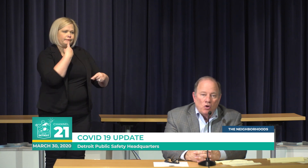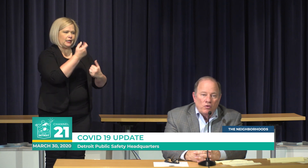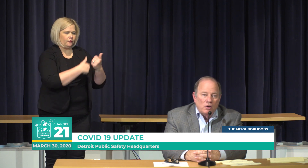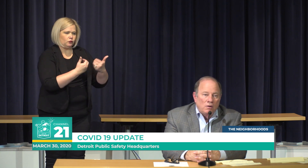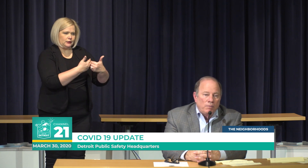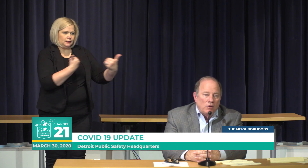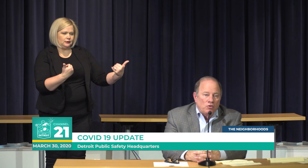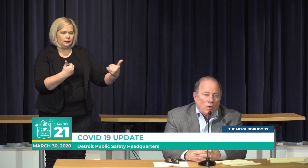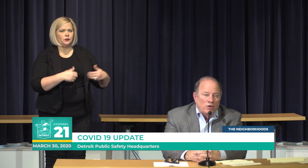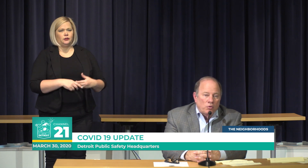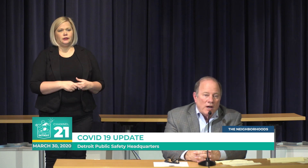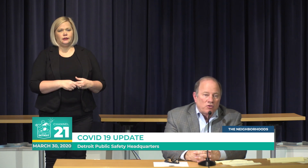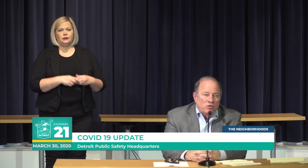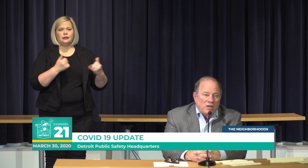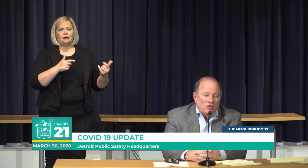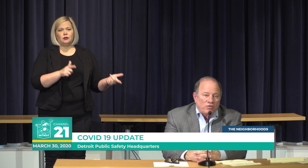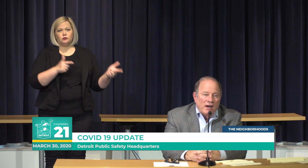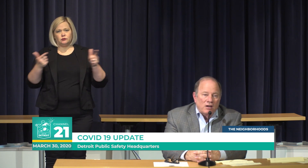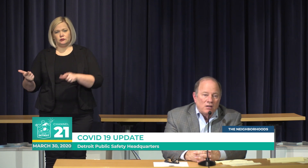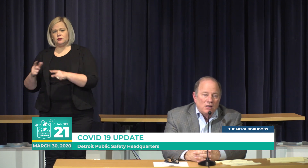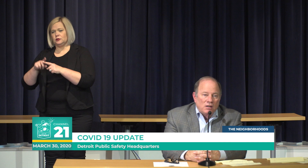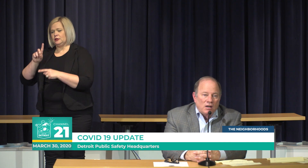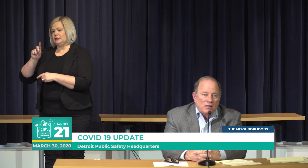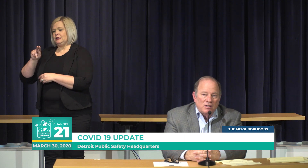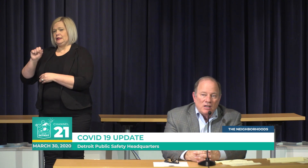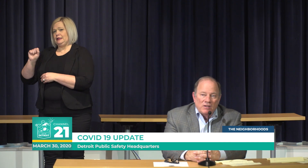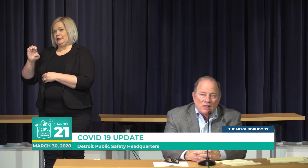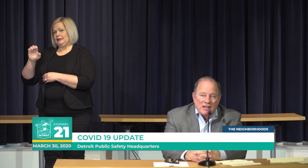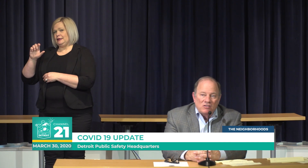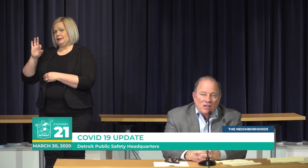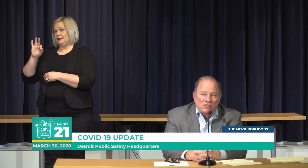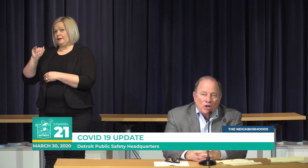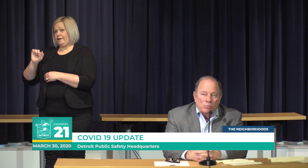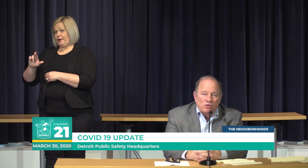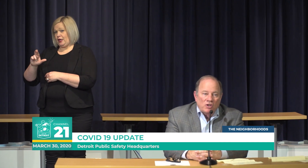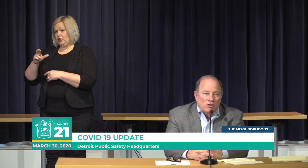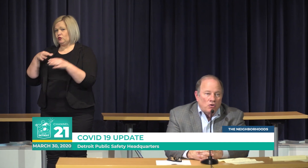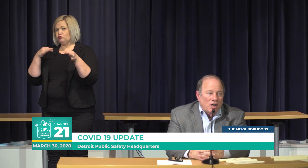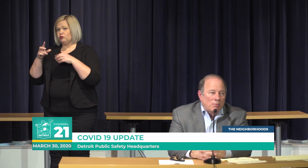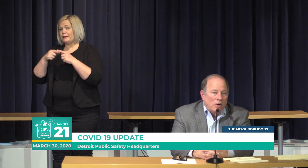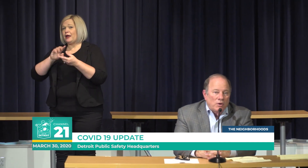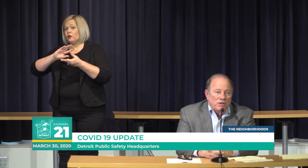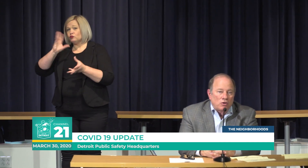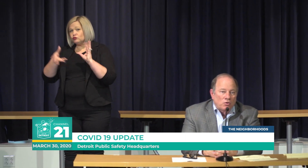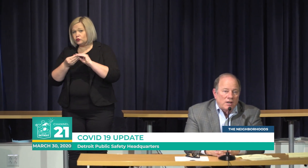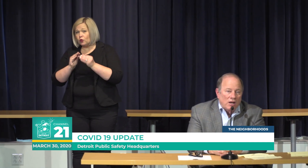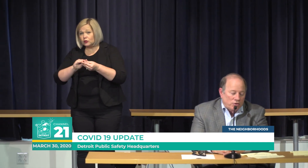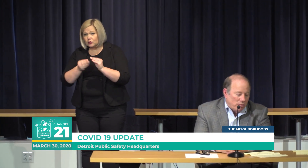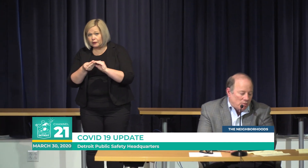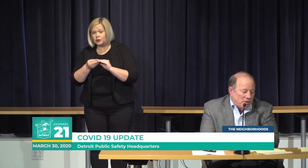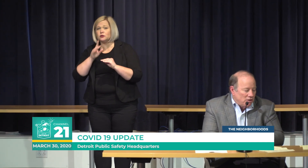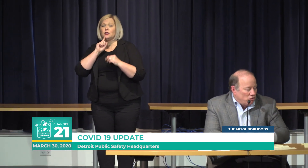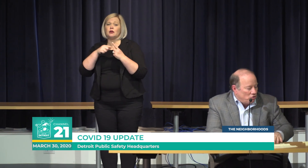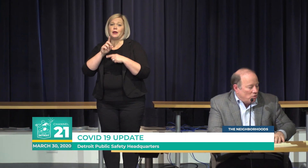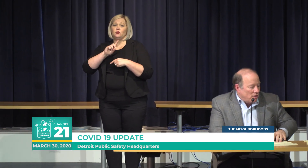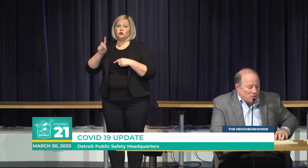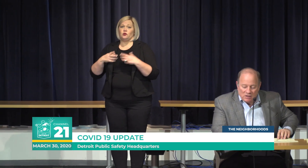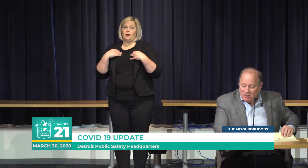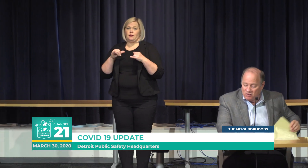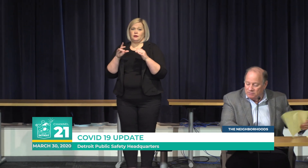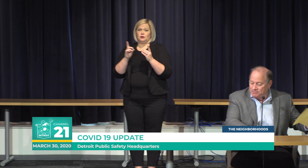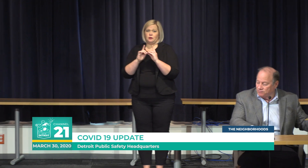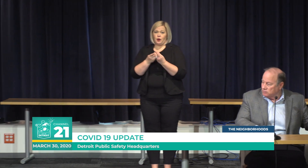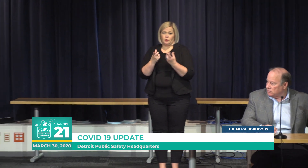I'll turn it over to our director, Denise Fair, to give you the latest day's numbers and talk about what the Detroit Health Department is